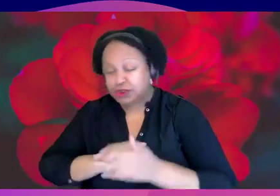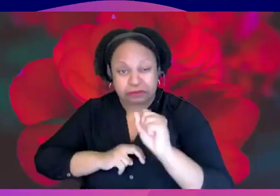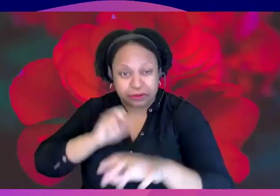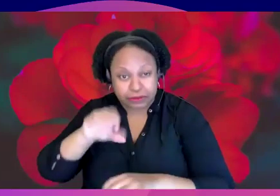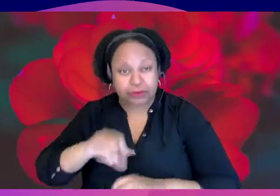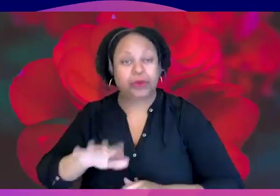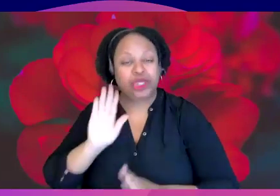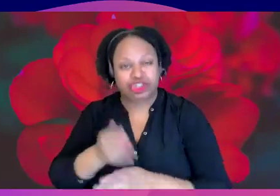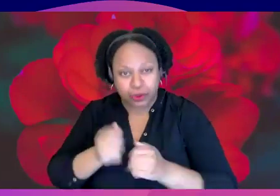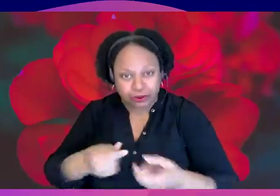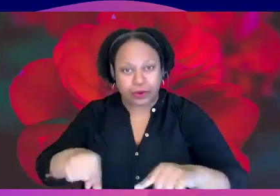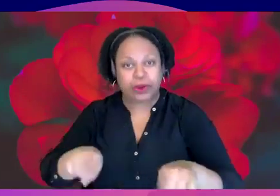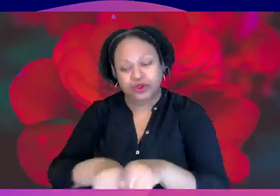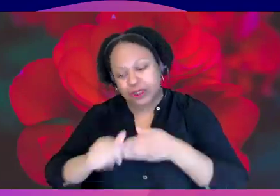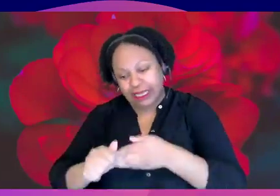guide.